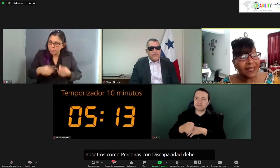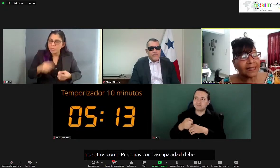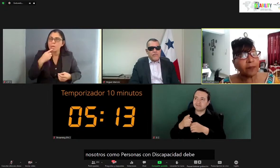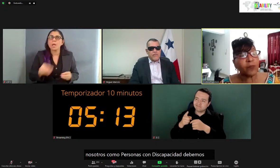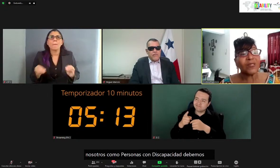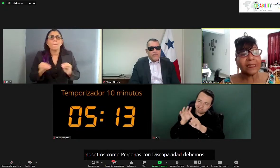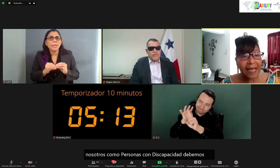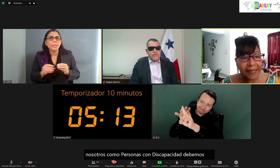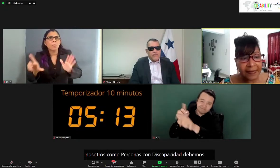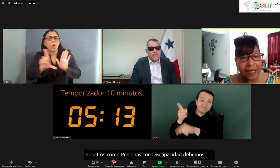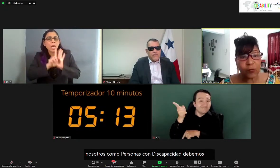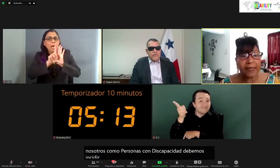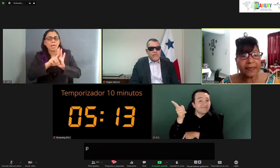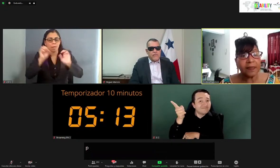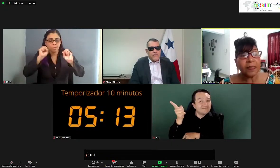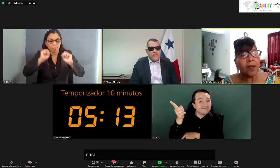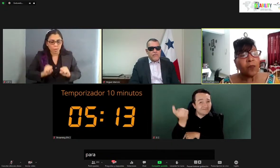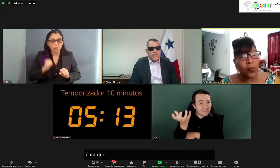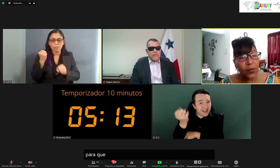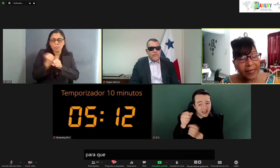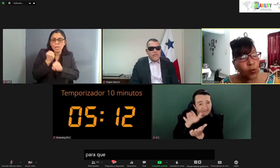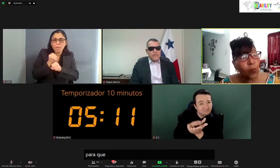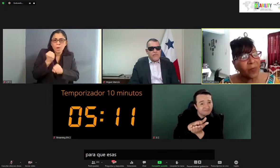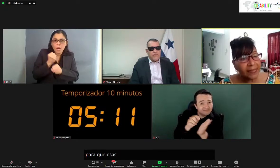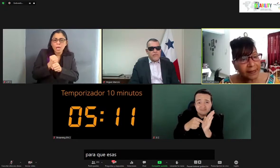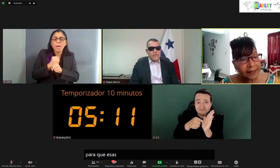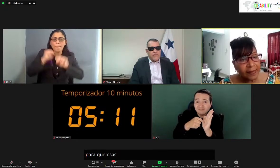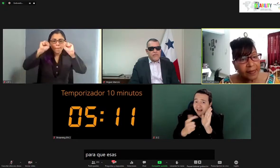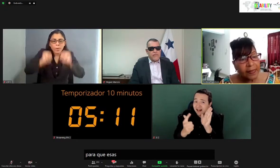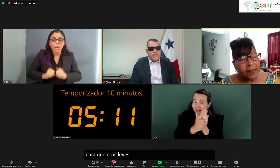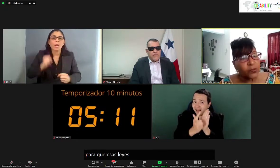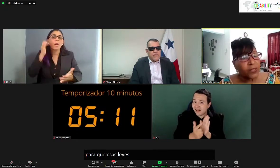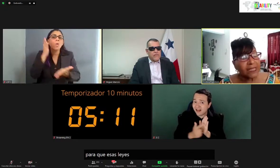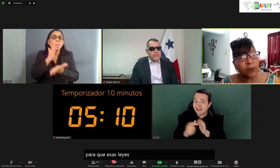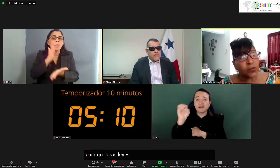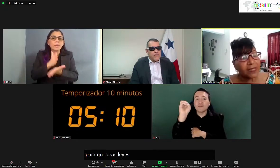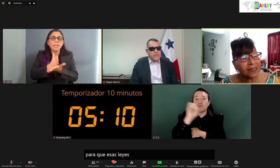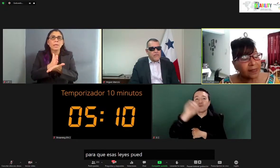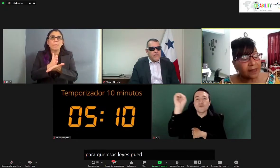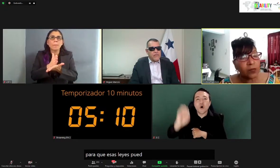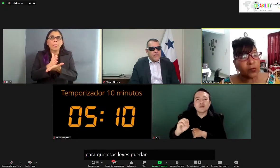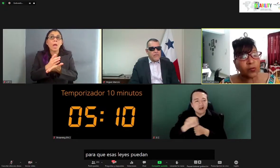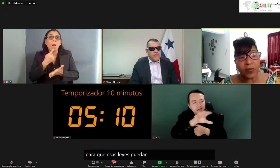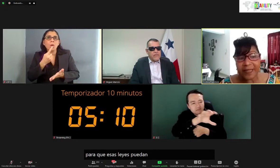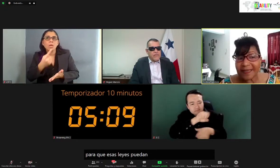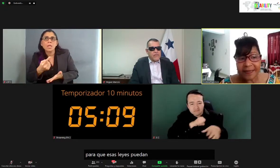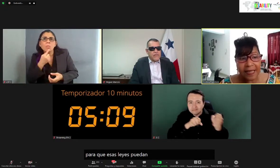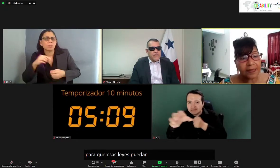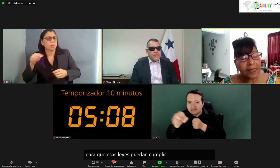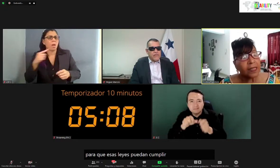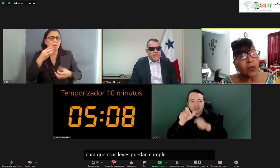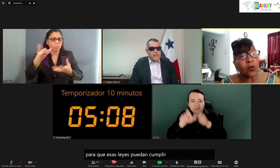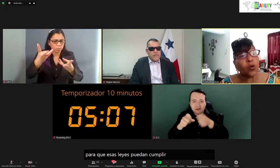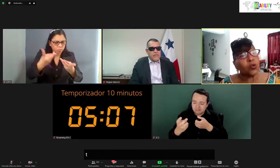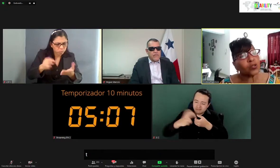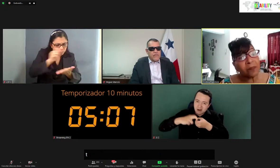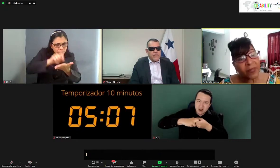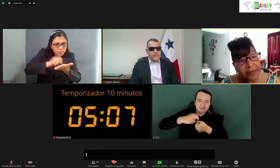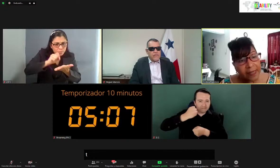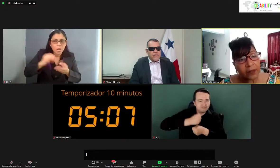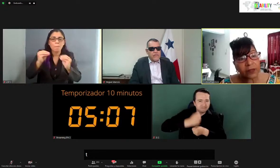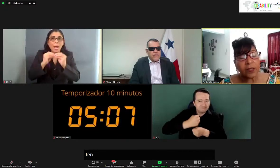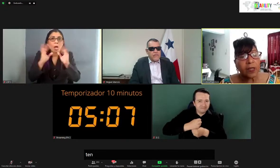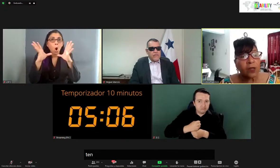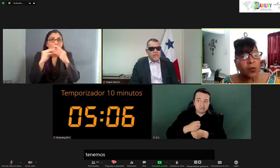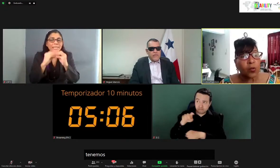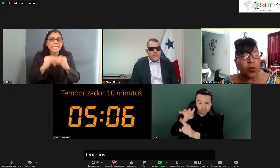we need as persons with disabilities we need to work on so that these work percentages are comply with we need